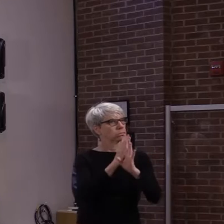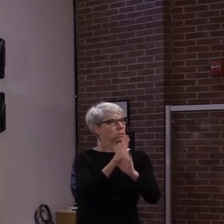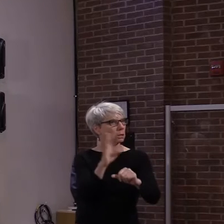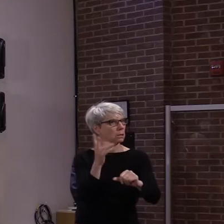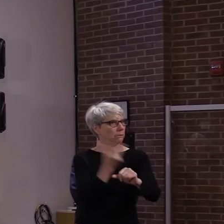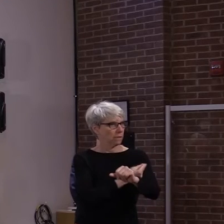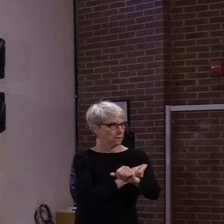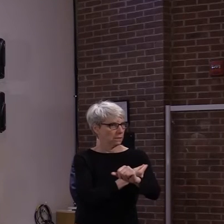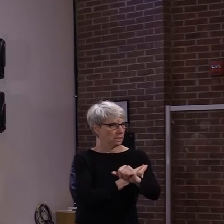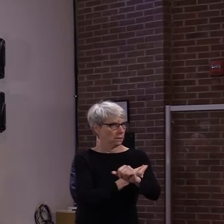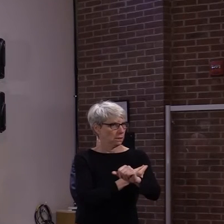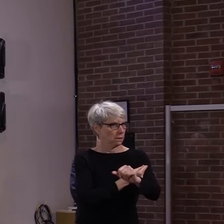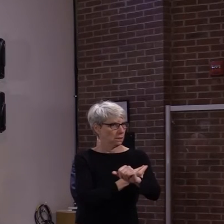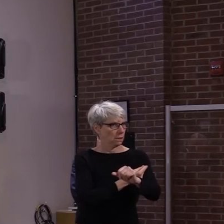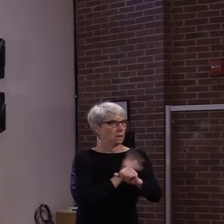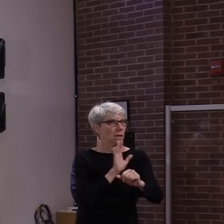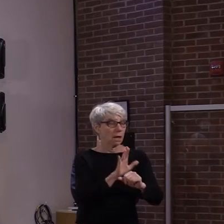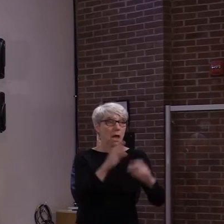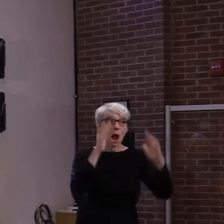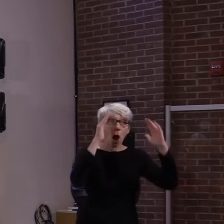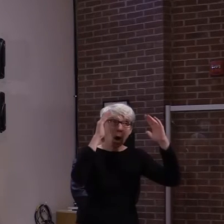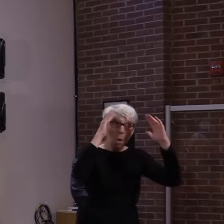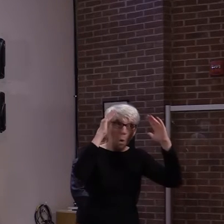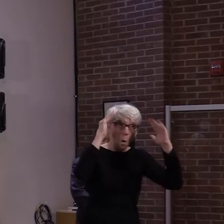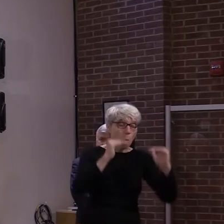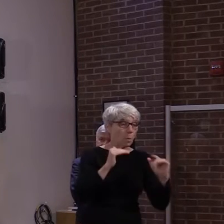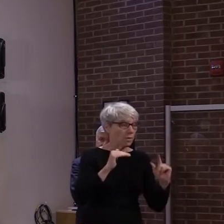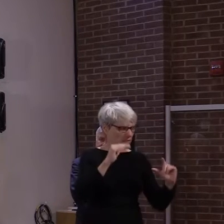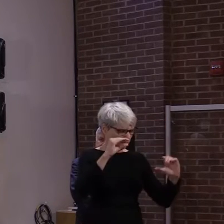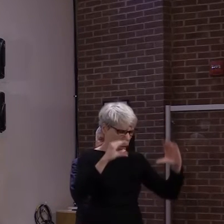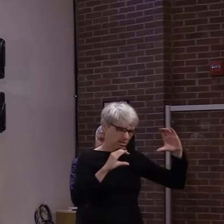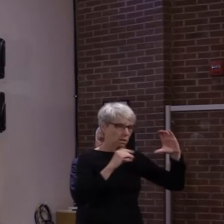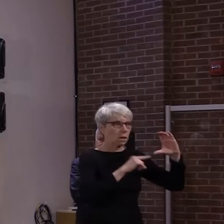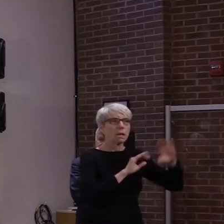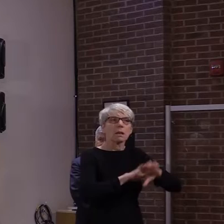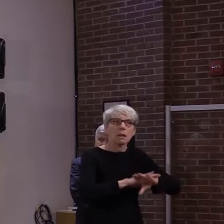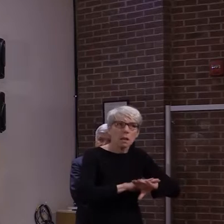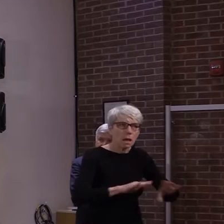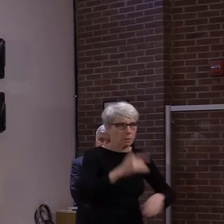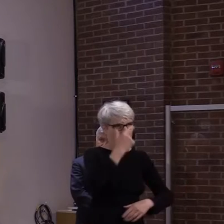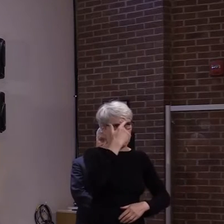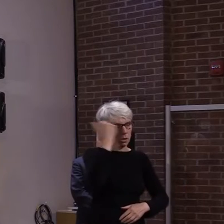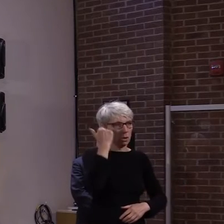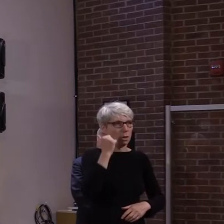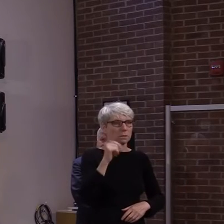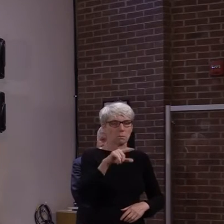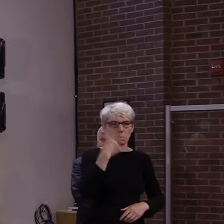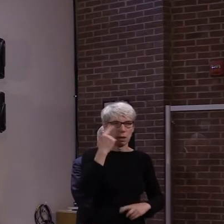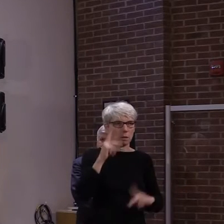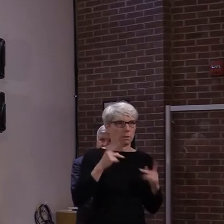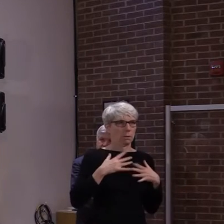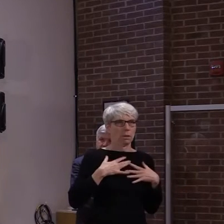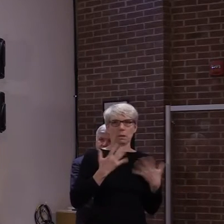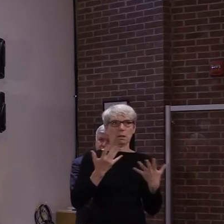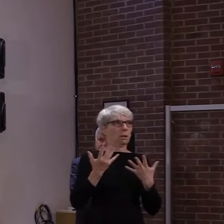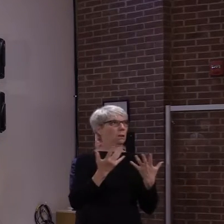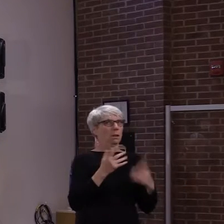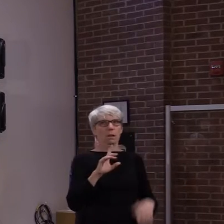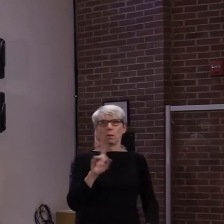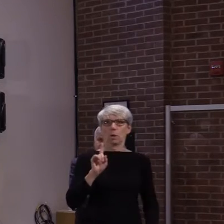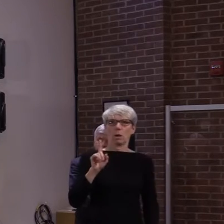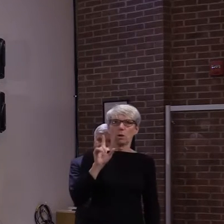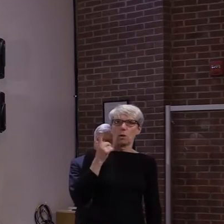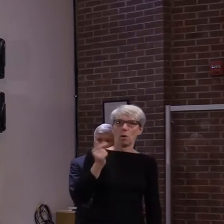extent of new cases was purely because of lack of access to